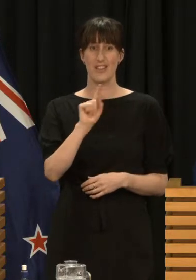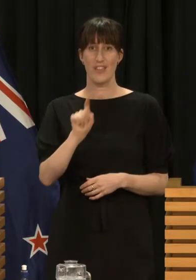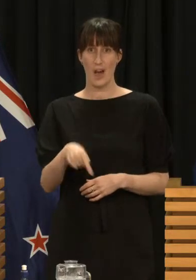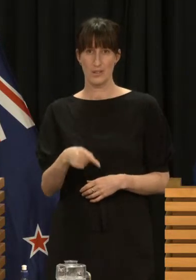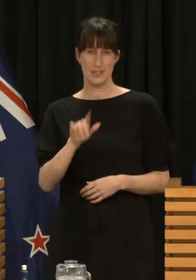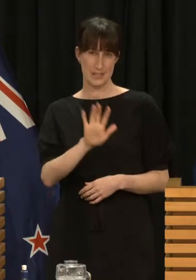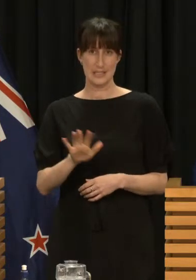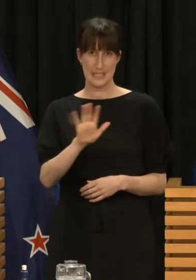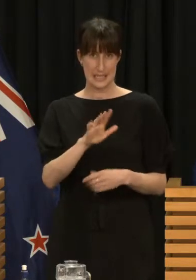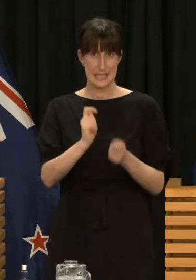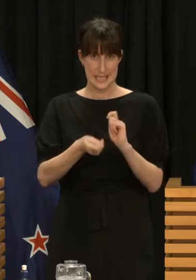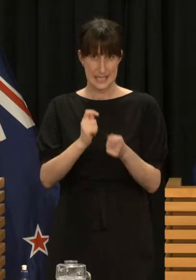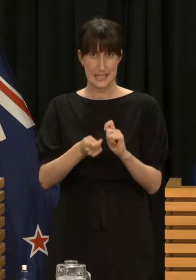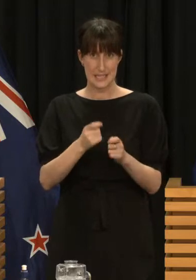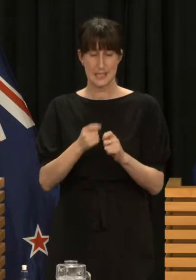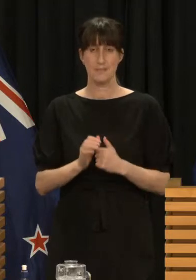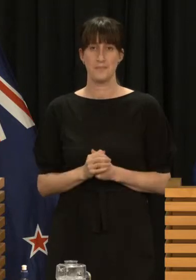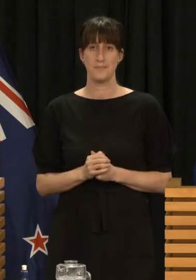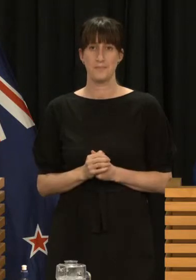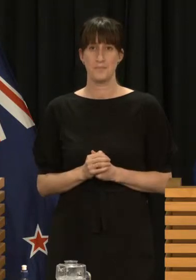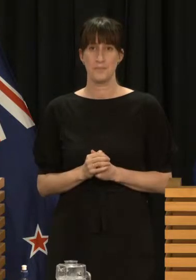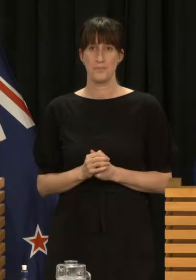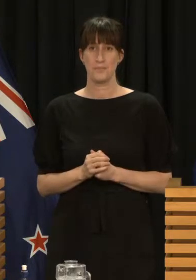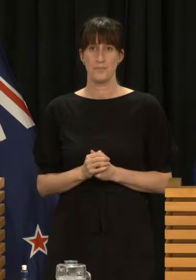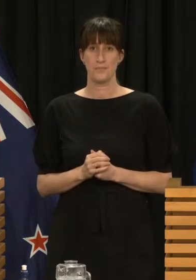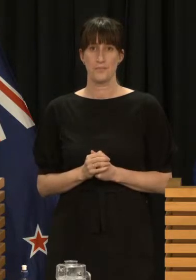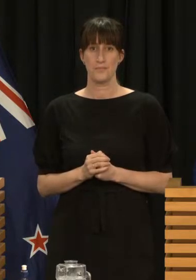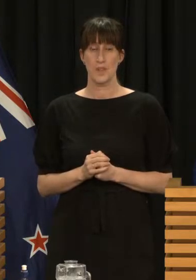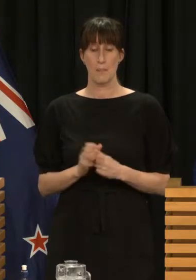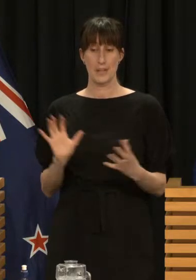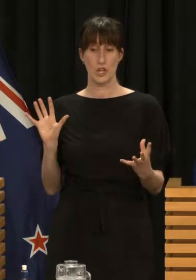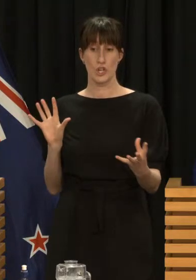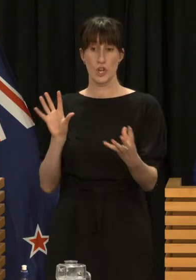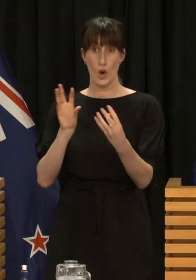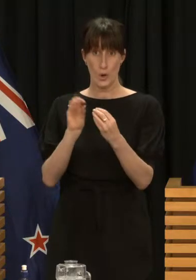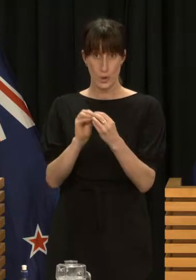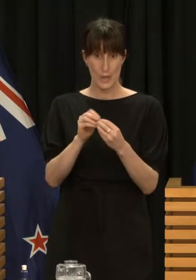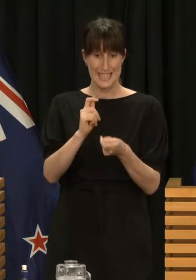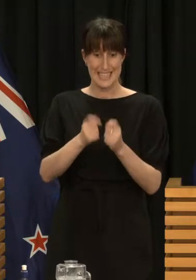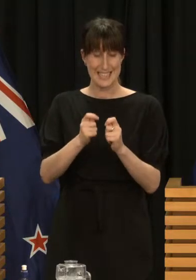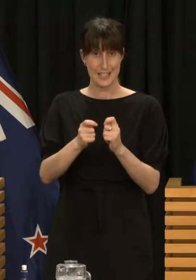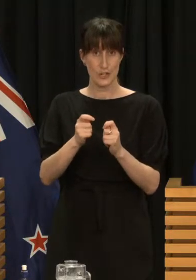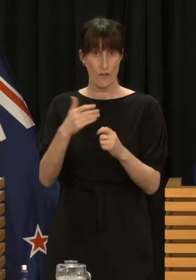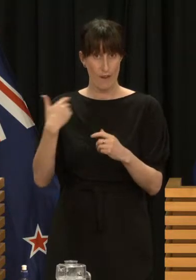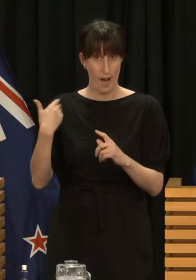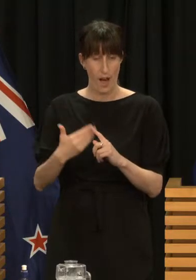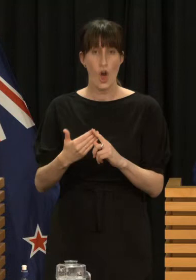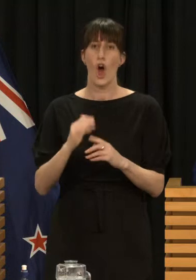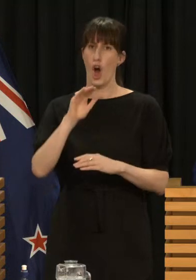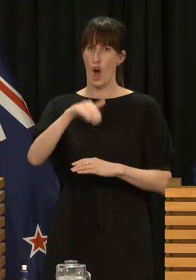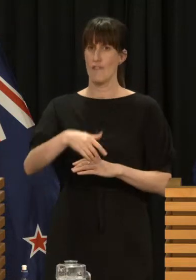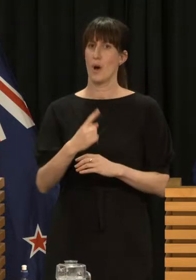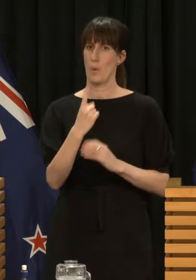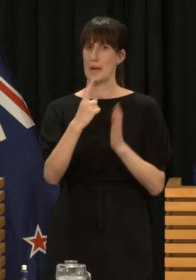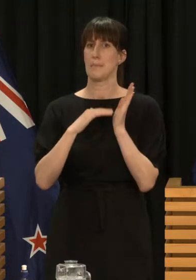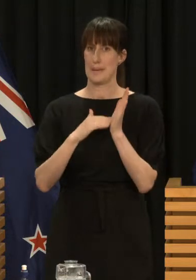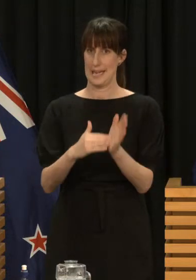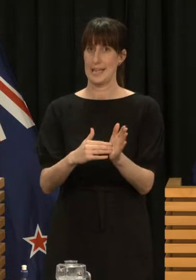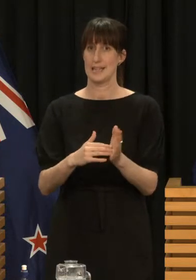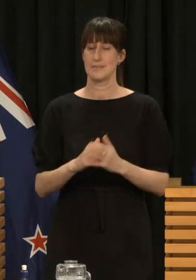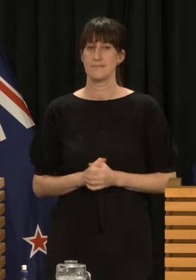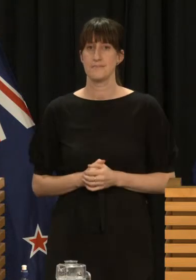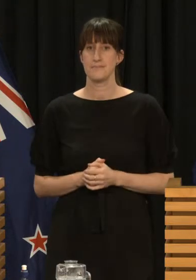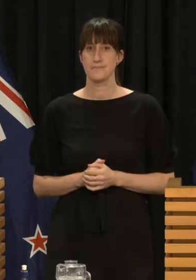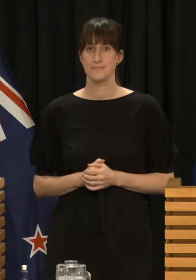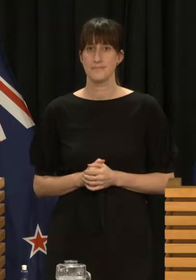7,226 tests for COVID-19, bringing our total number of tests to date to over 1 million. And just lastly, about